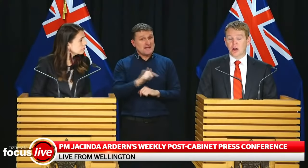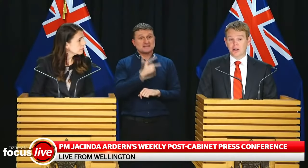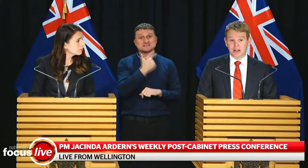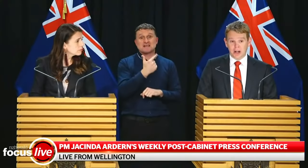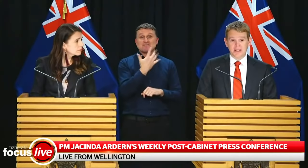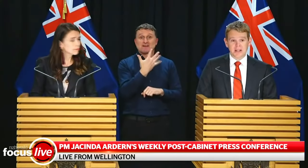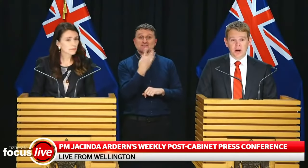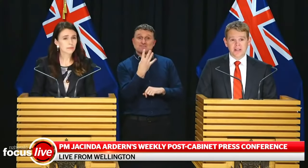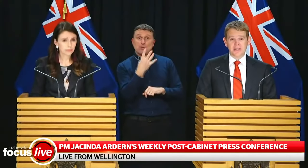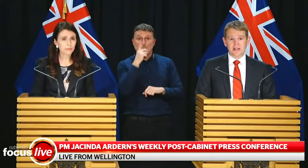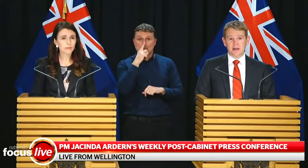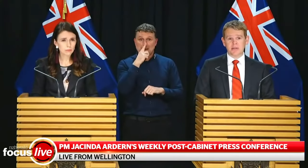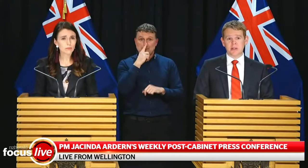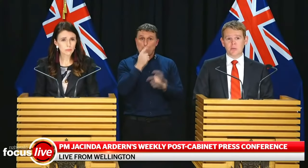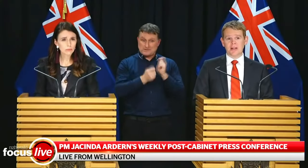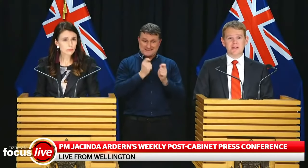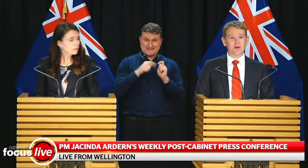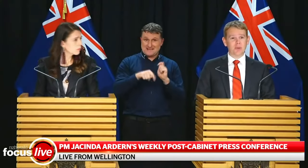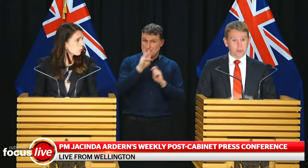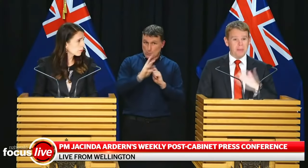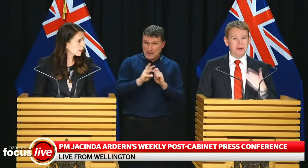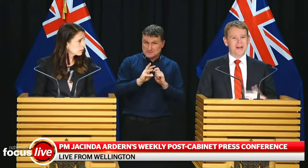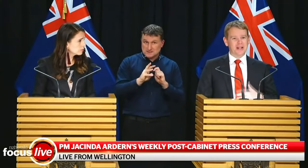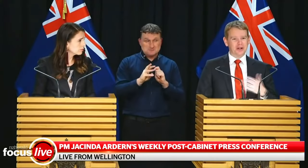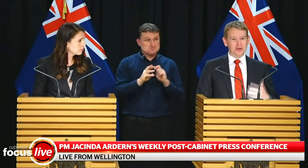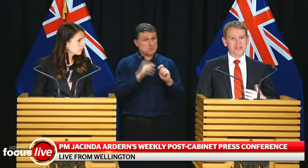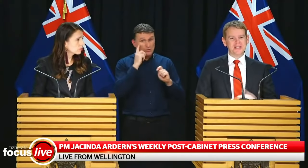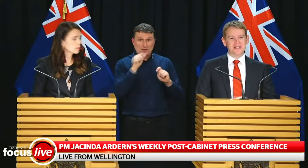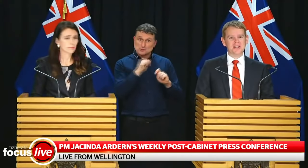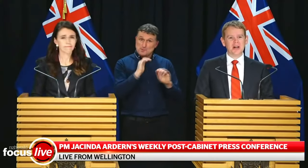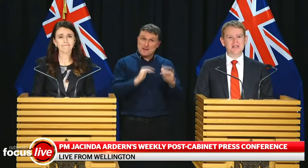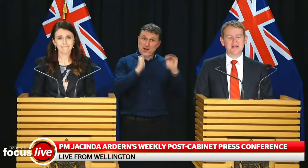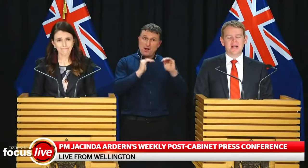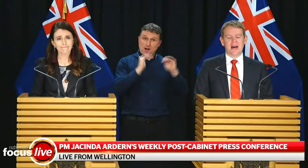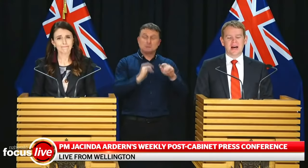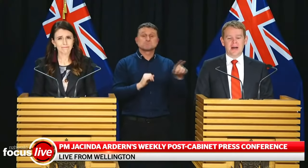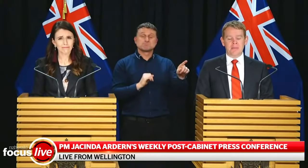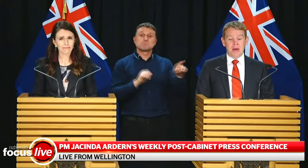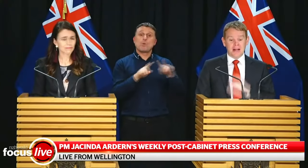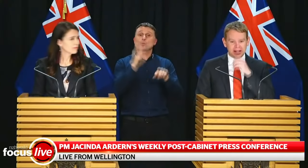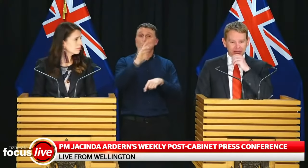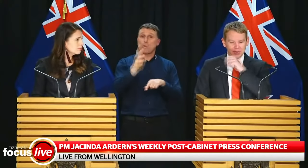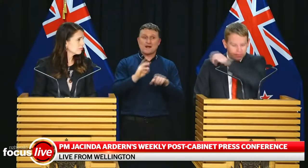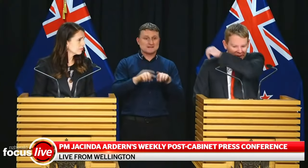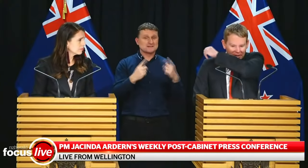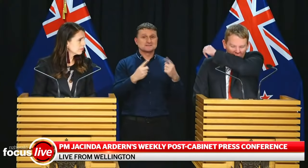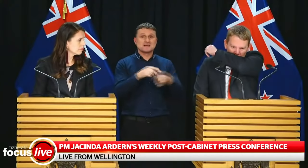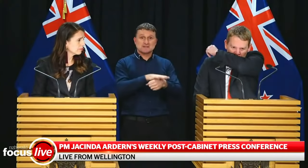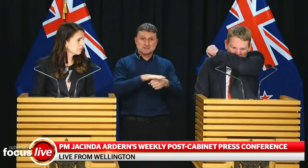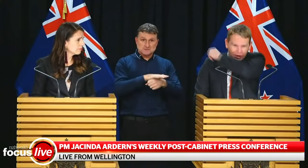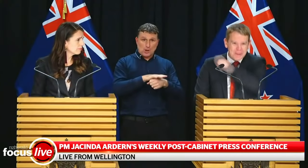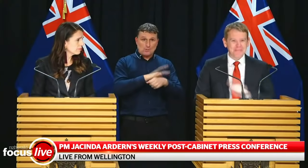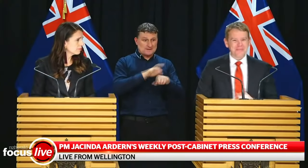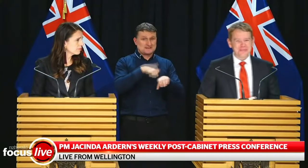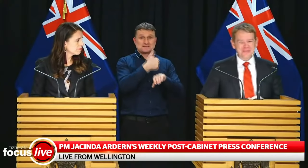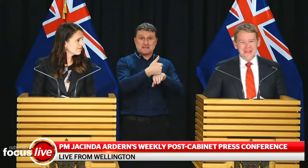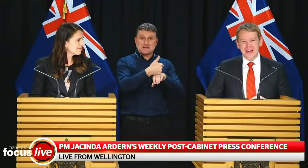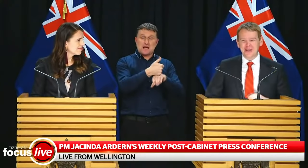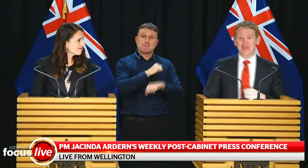No, look, I'd like to see higher testing numbers in Wellington. We've popped up additional testing sites. Our teams, pardon me,